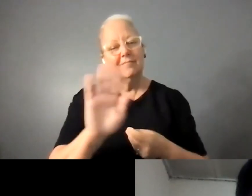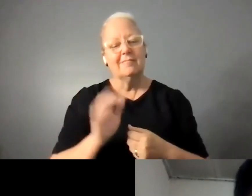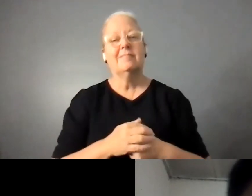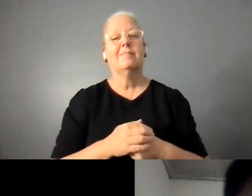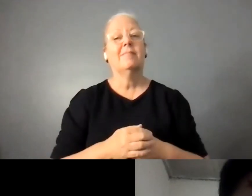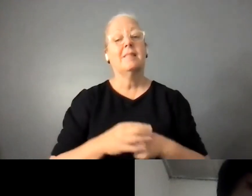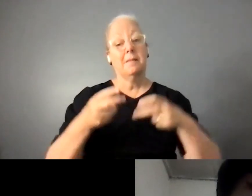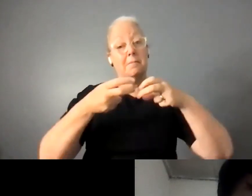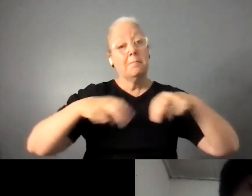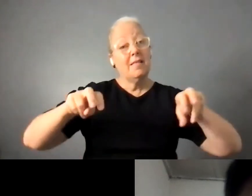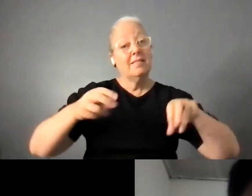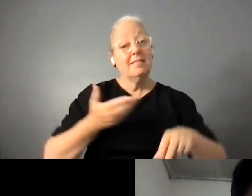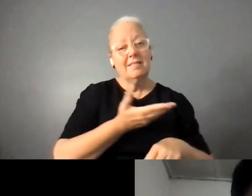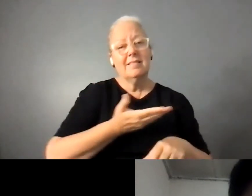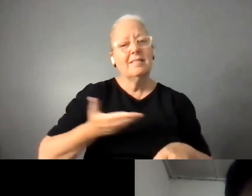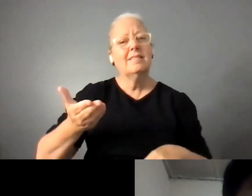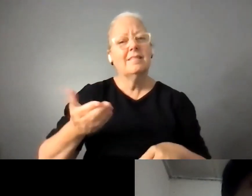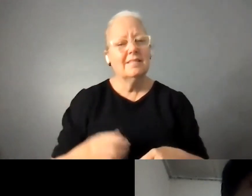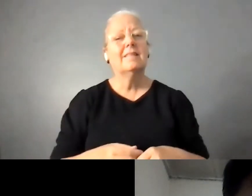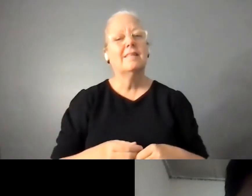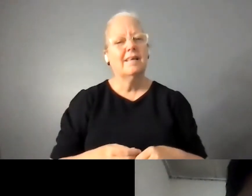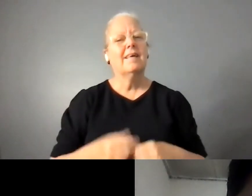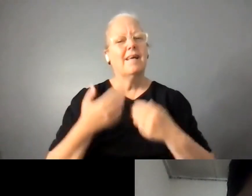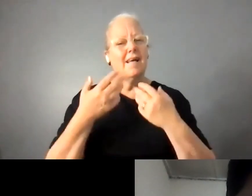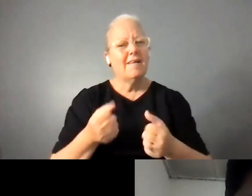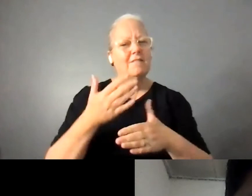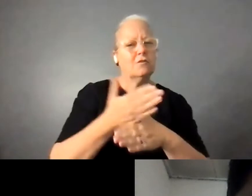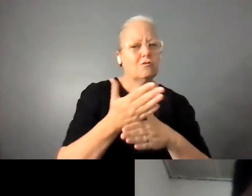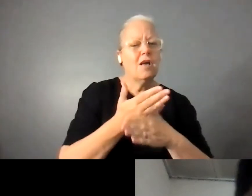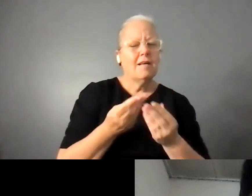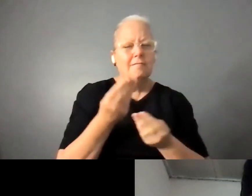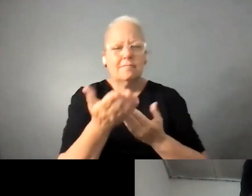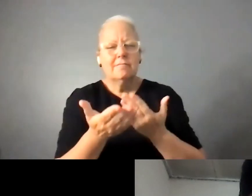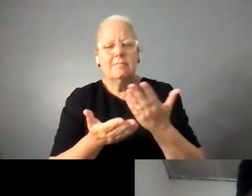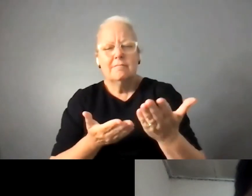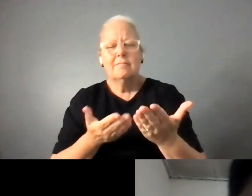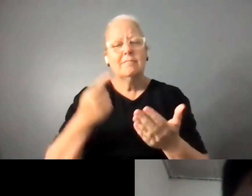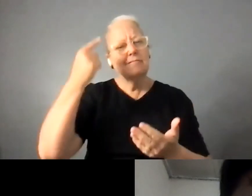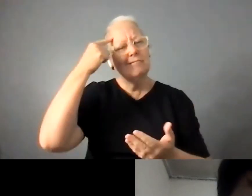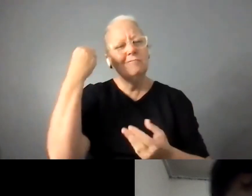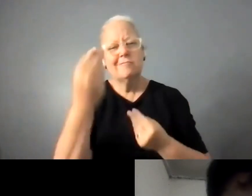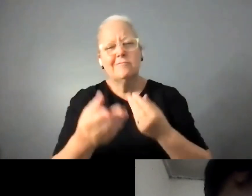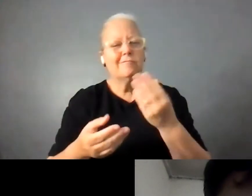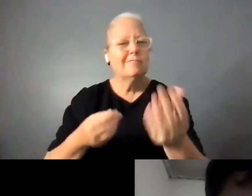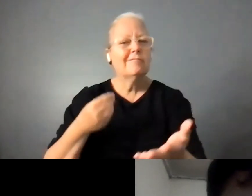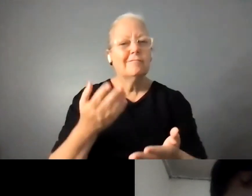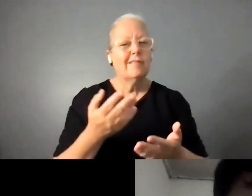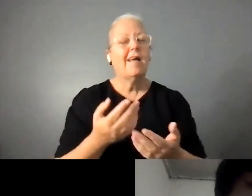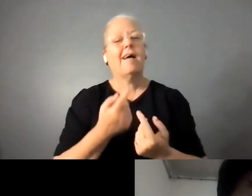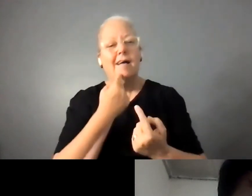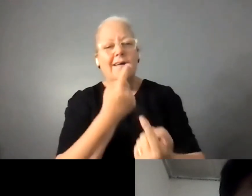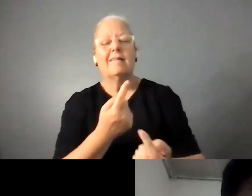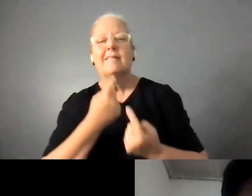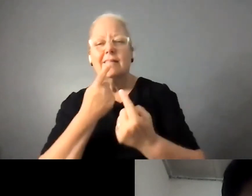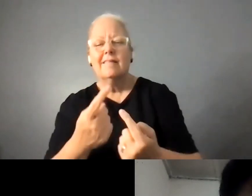very interesting ideas. All the thoughts, the messages that we've received as well